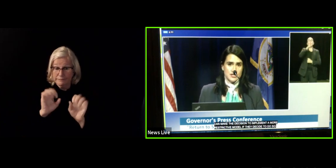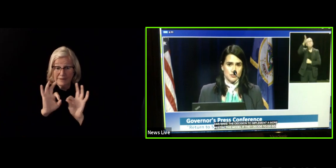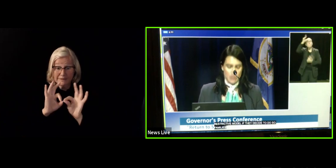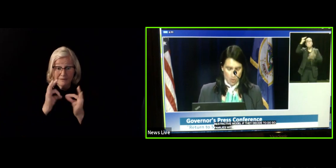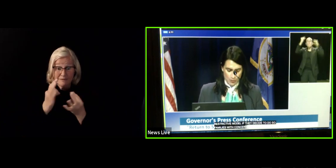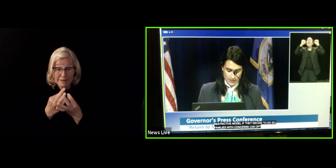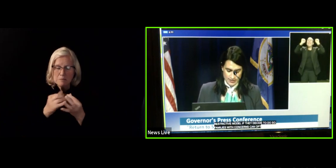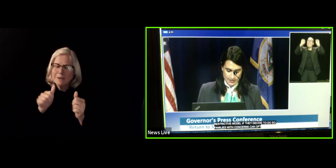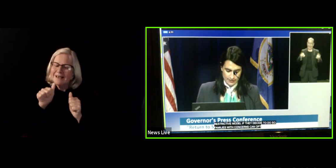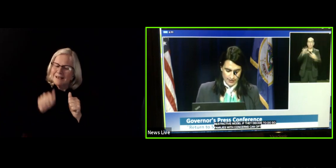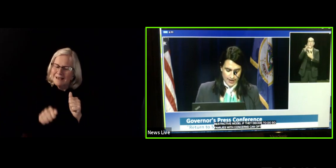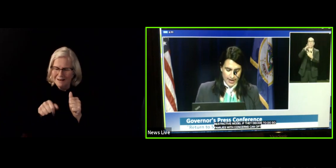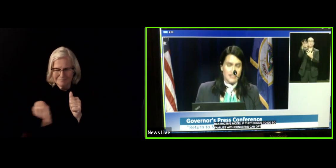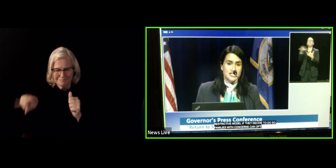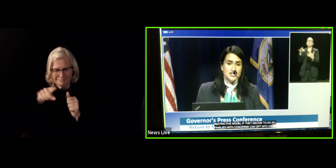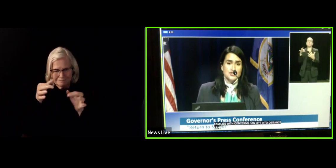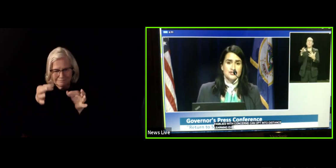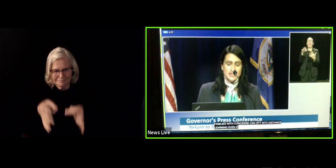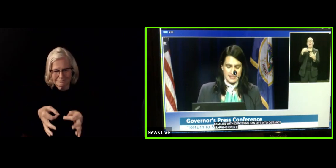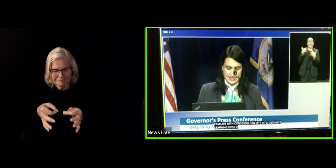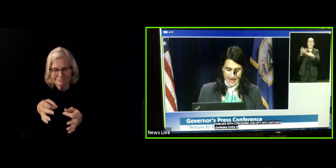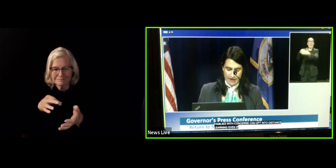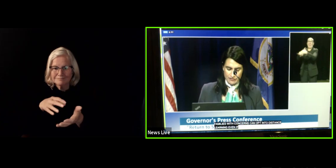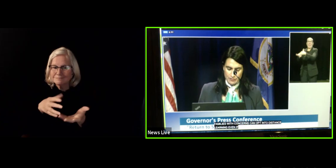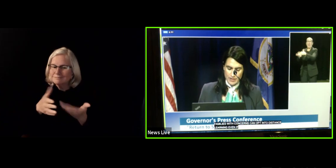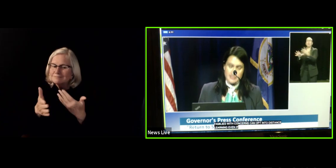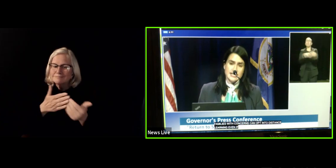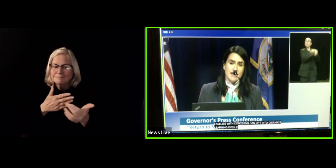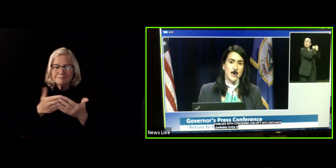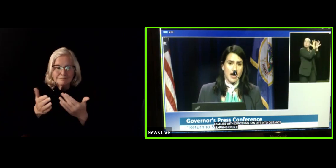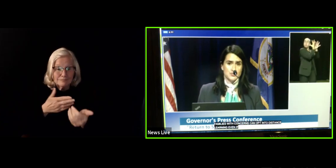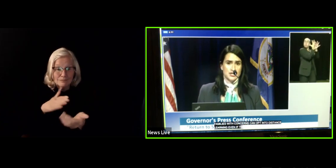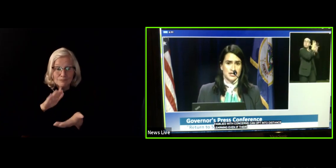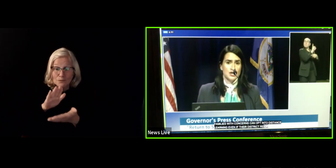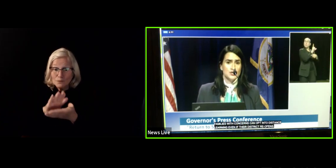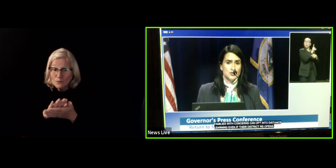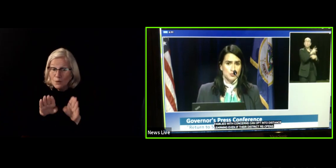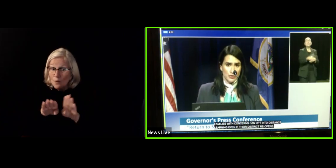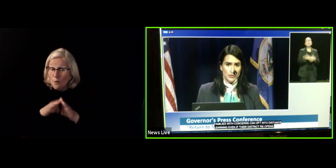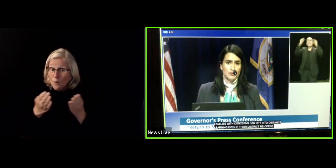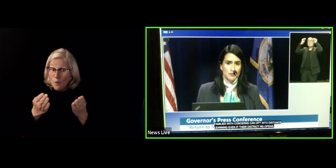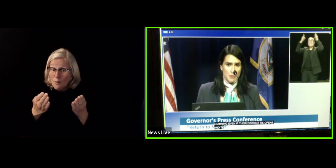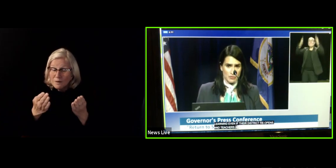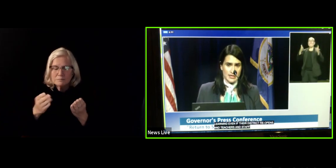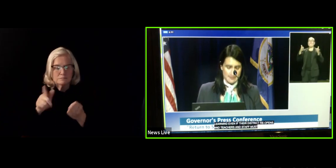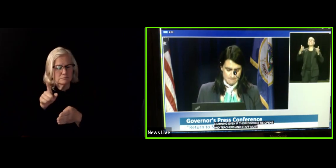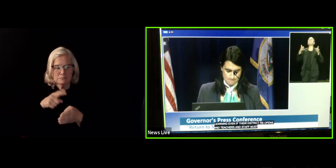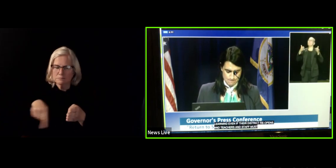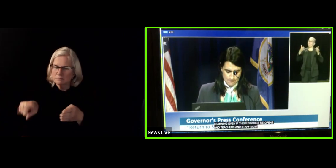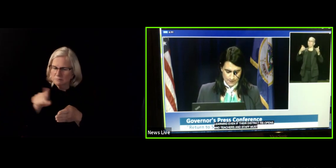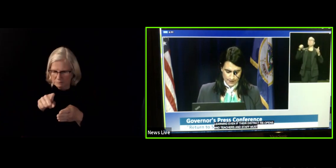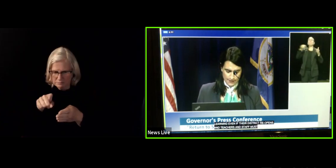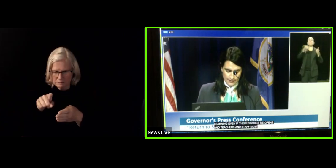district reopens. And teachers and staff must have the option to work remotely.